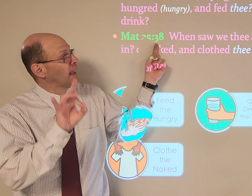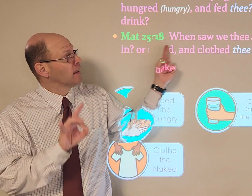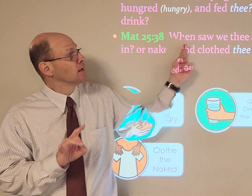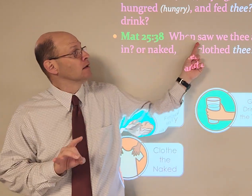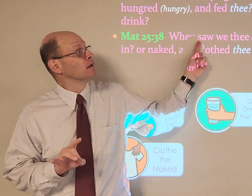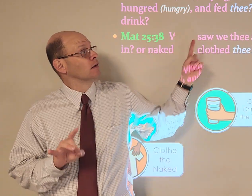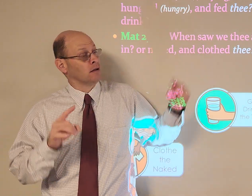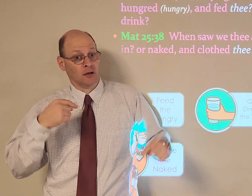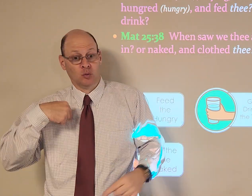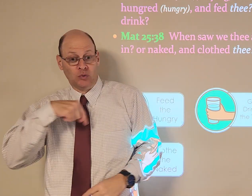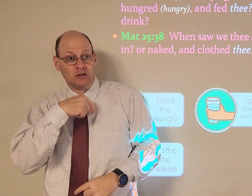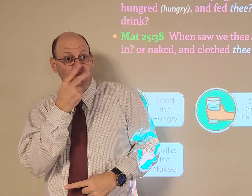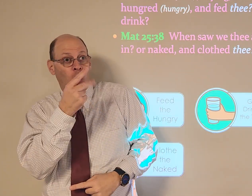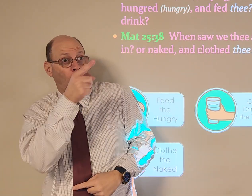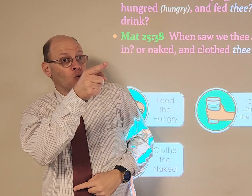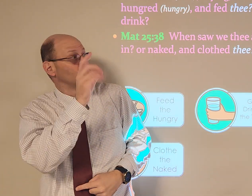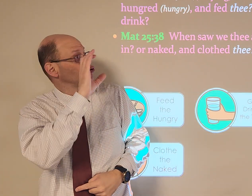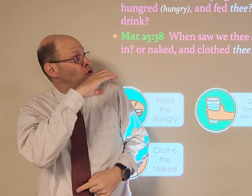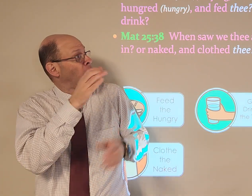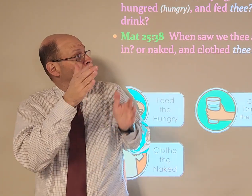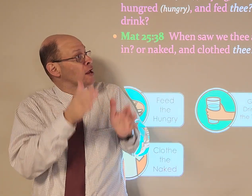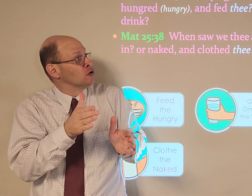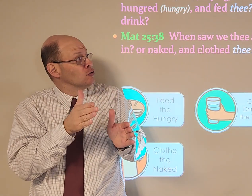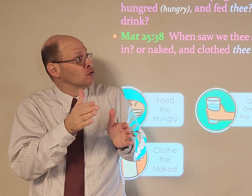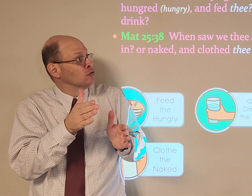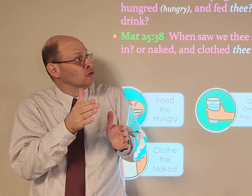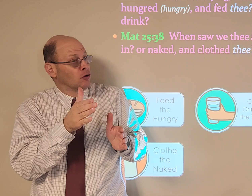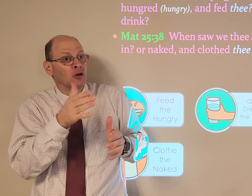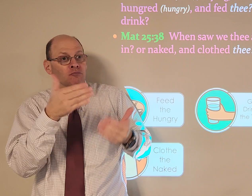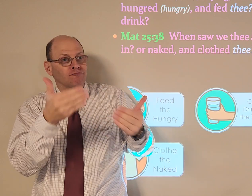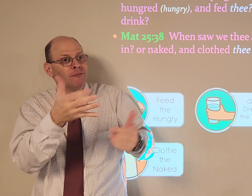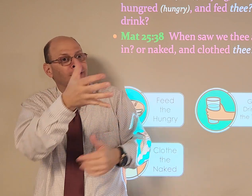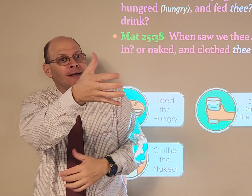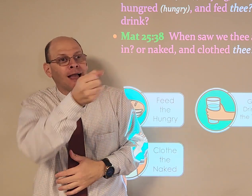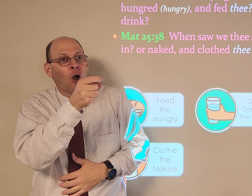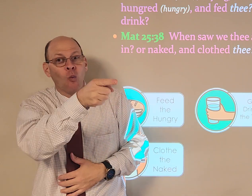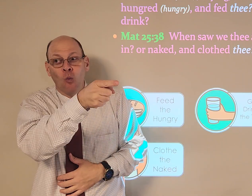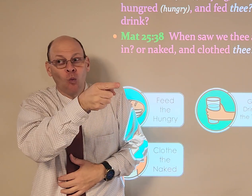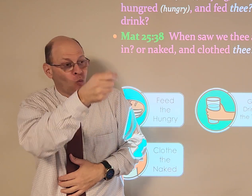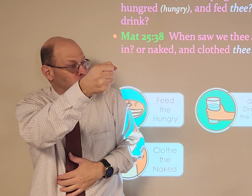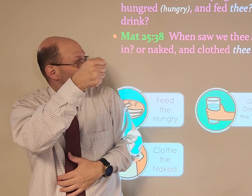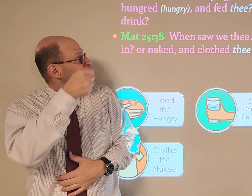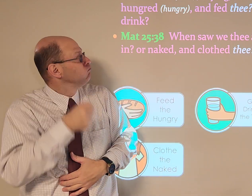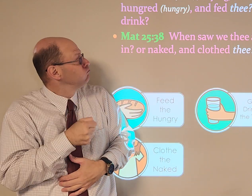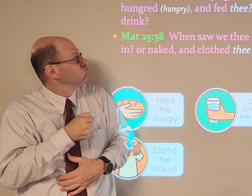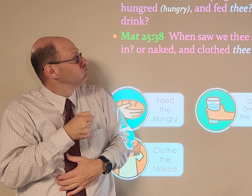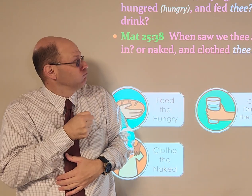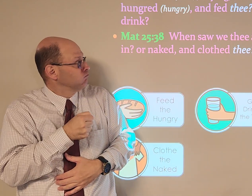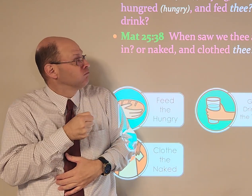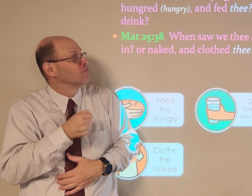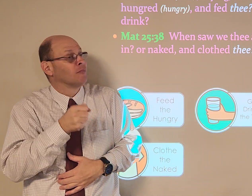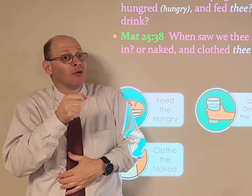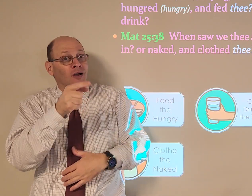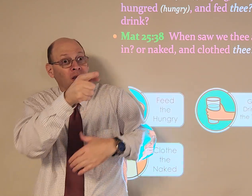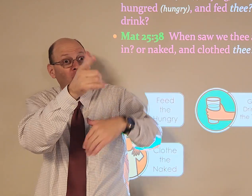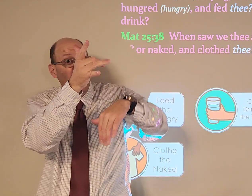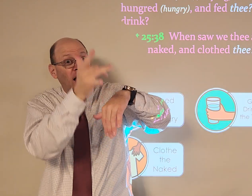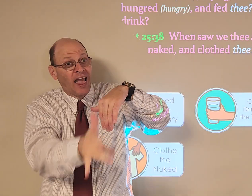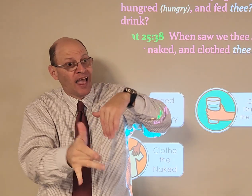Verse 38. When saw we thee a stranger and took thee in,